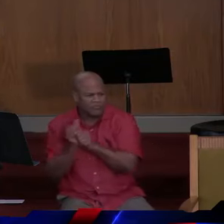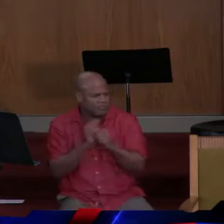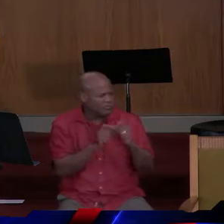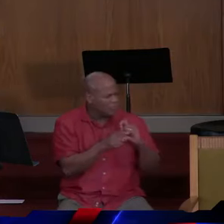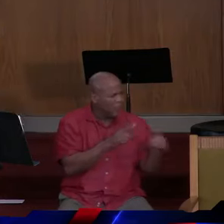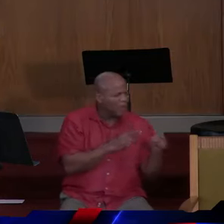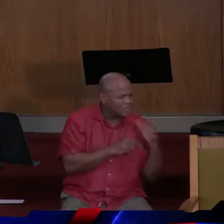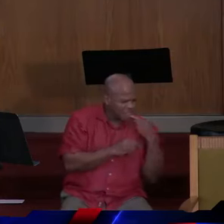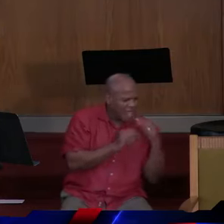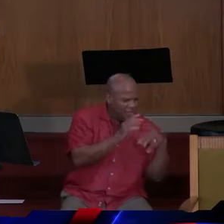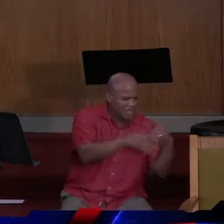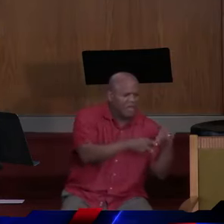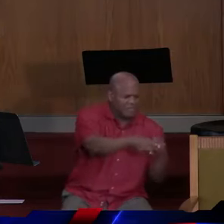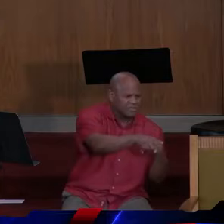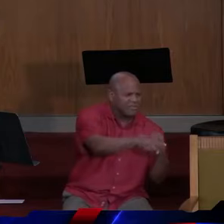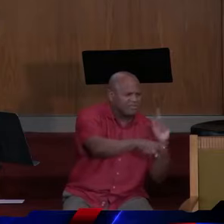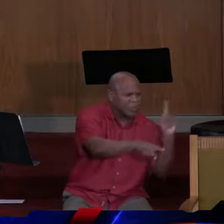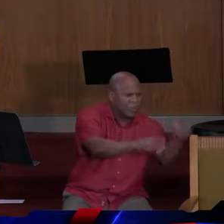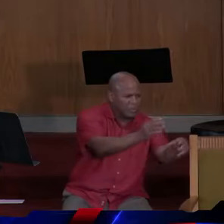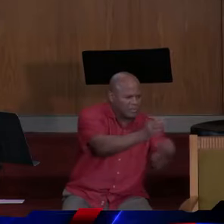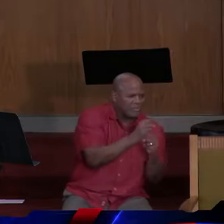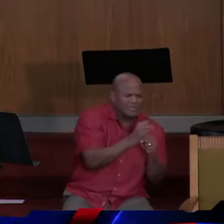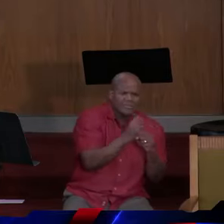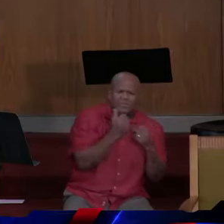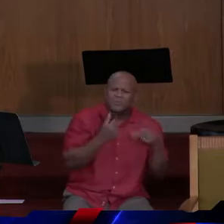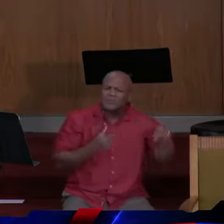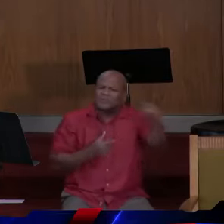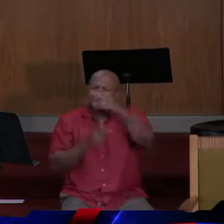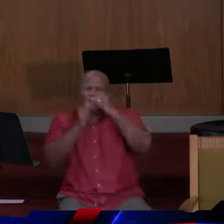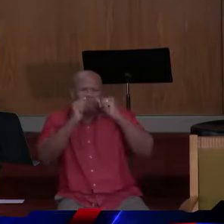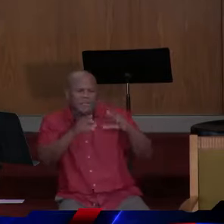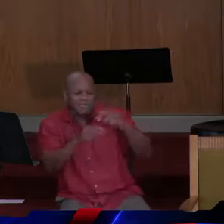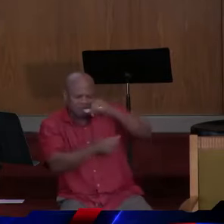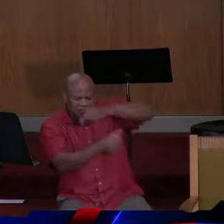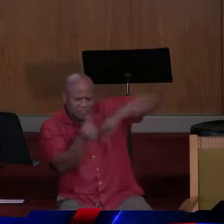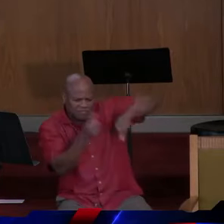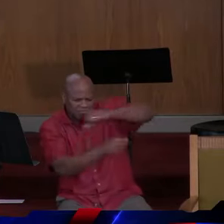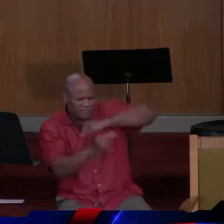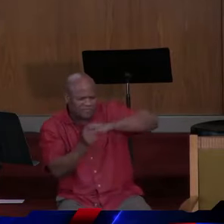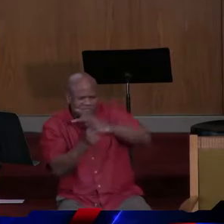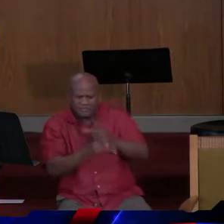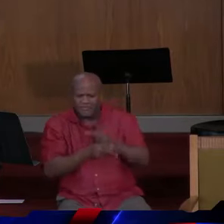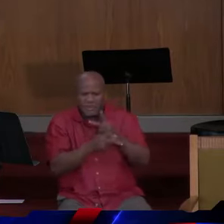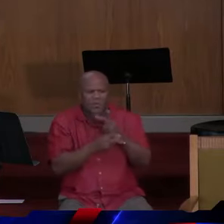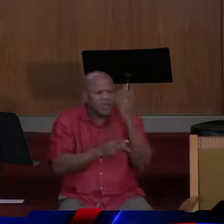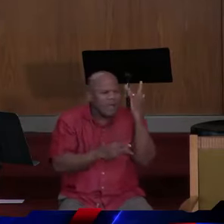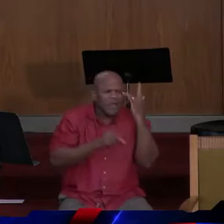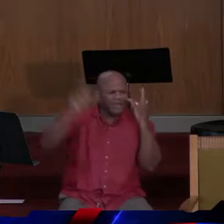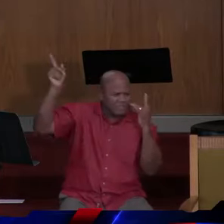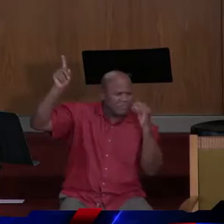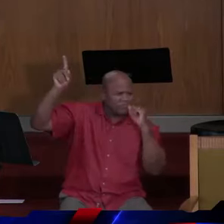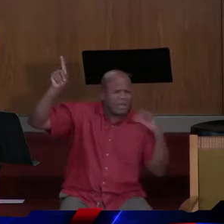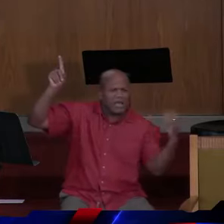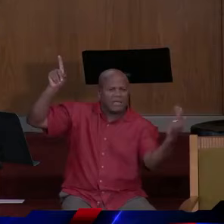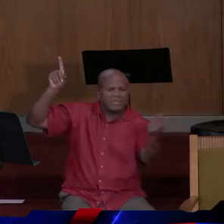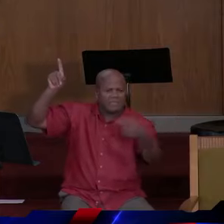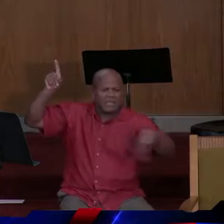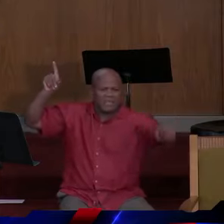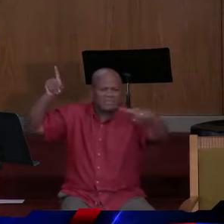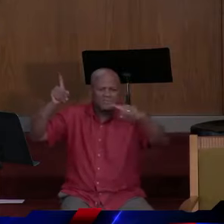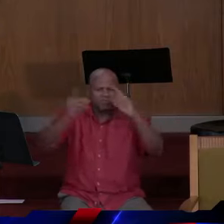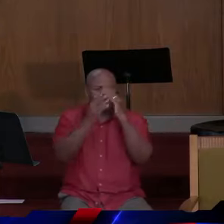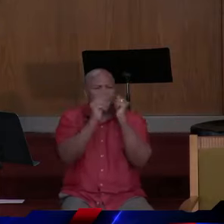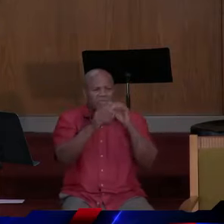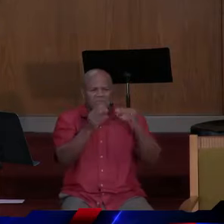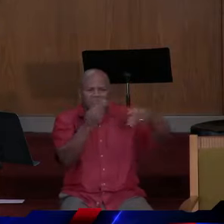say it's out there. We are a blessed fellowship that takes care of each other because he's blessed us to be a blessing one toward another.